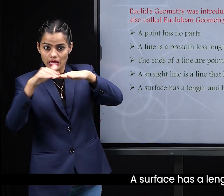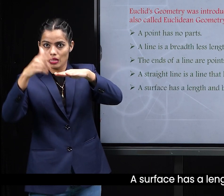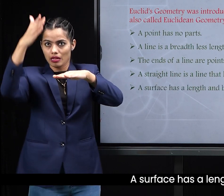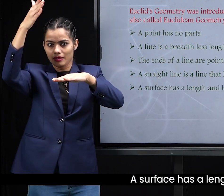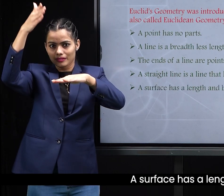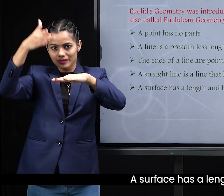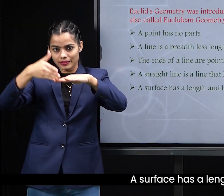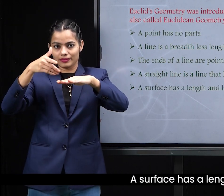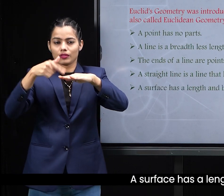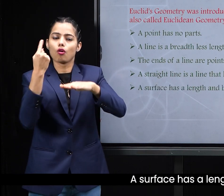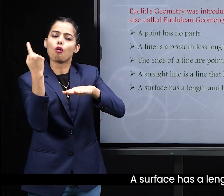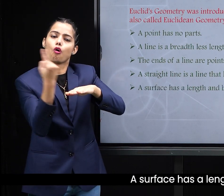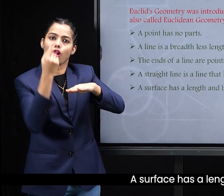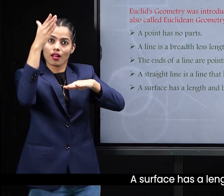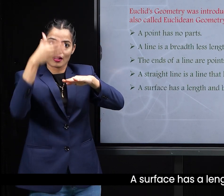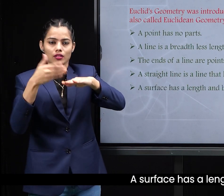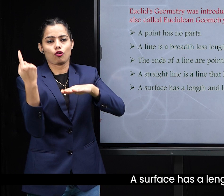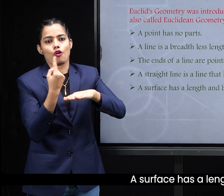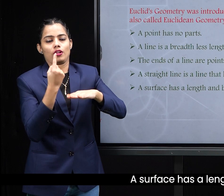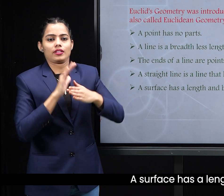length and breadth only,